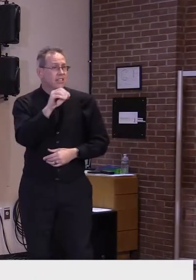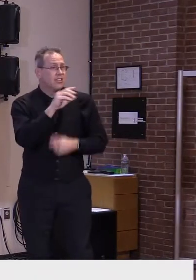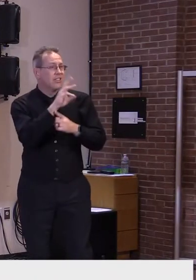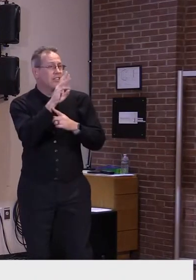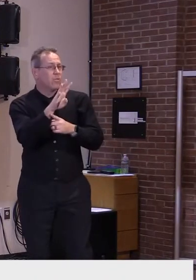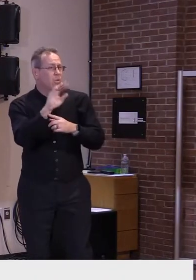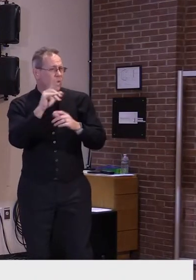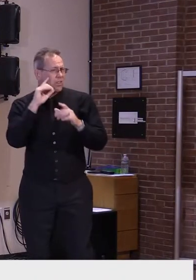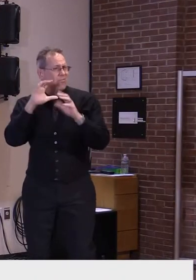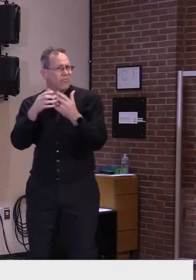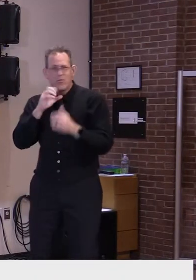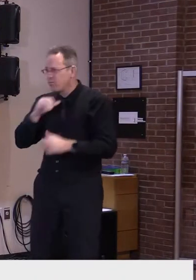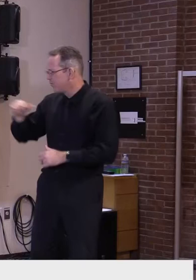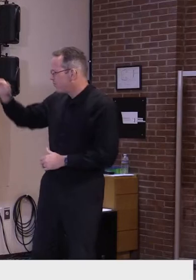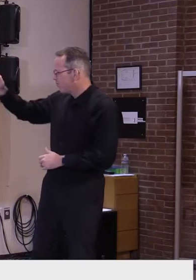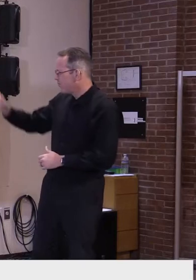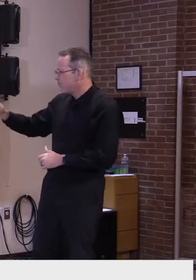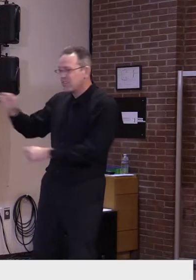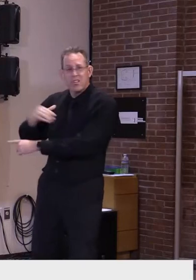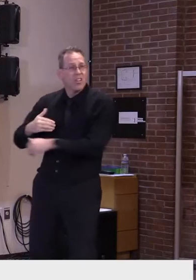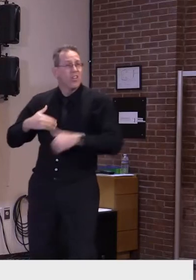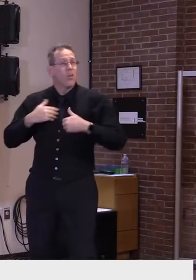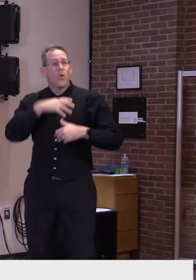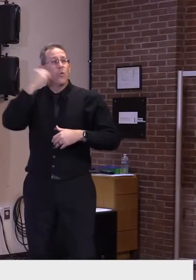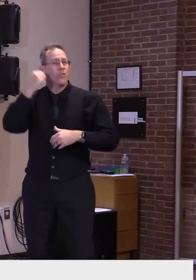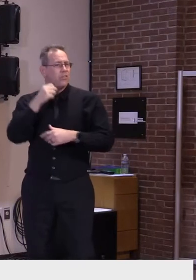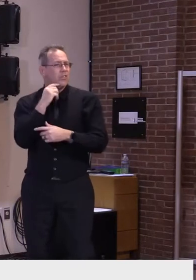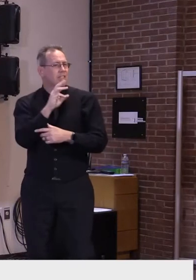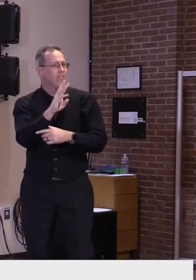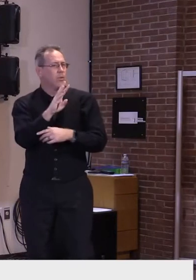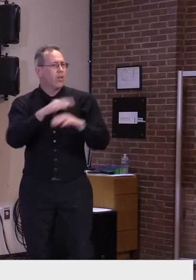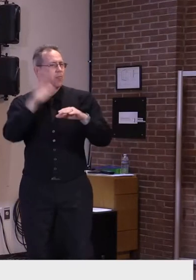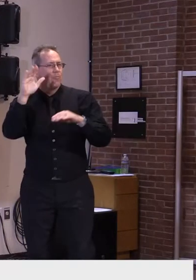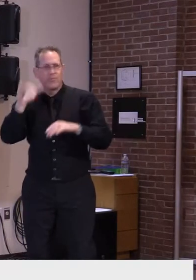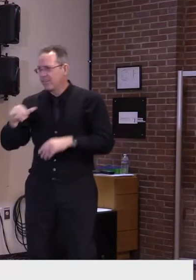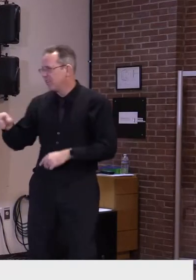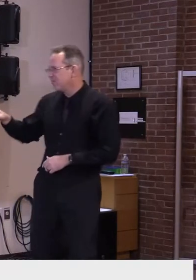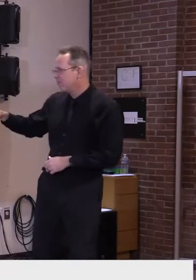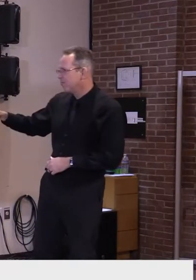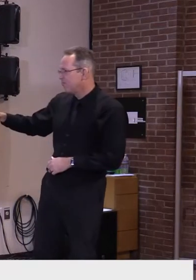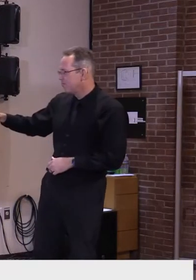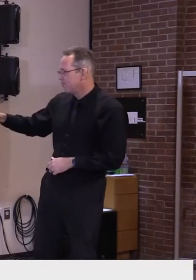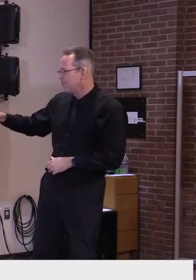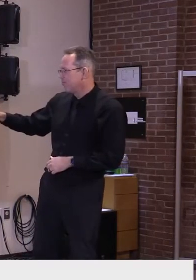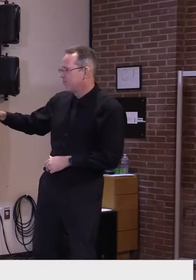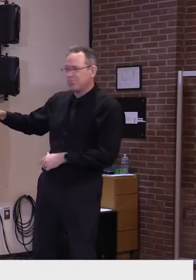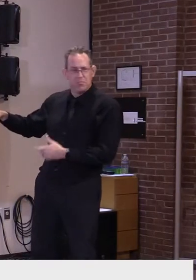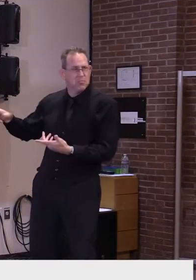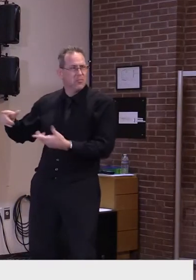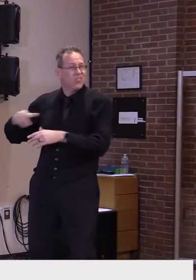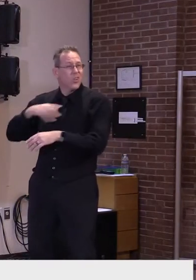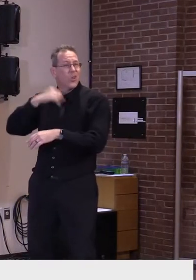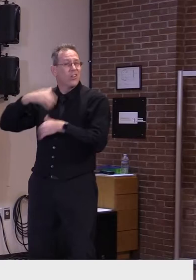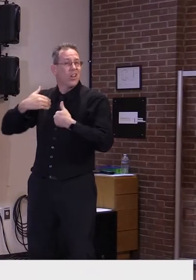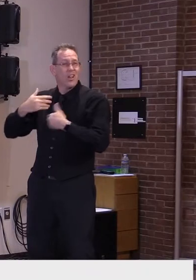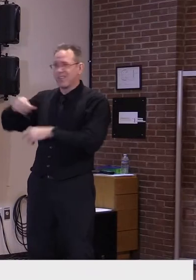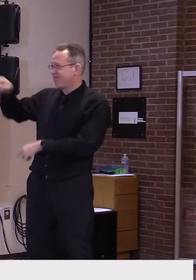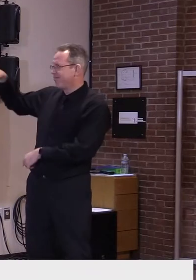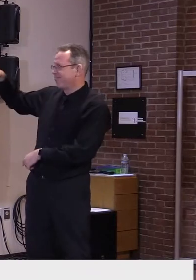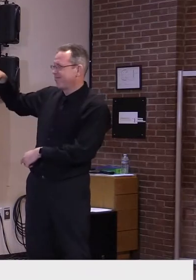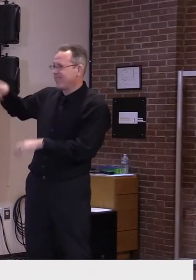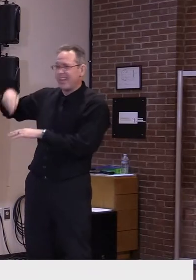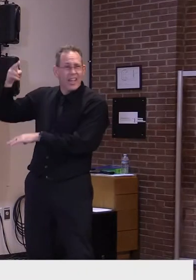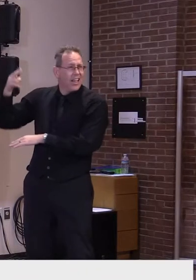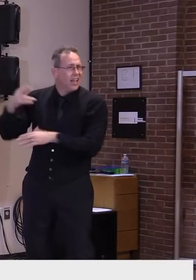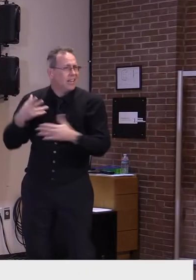have increased 74% over the last 30 days, and those 25 to 49 have increased 57%, and